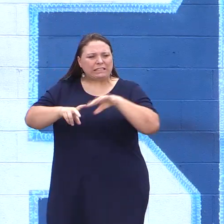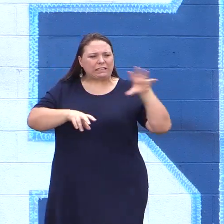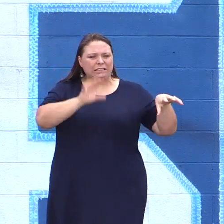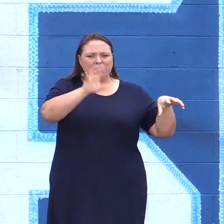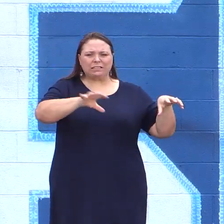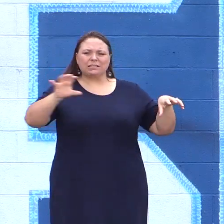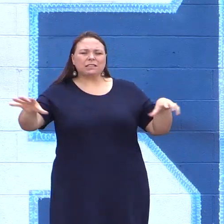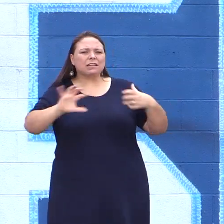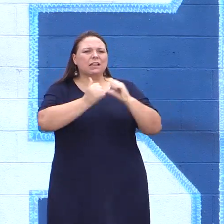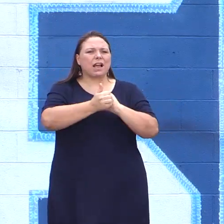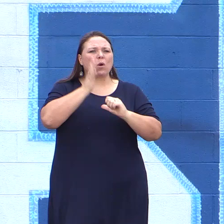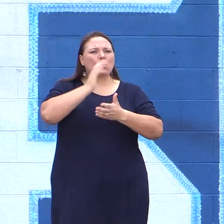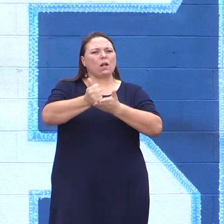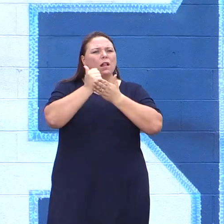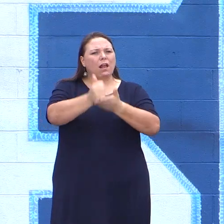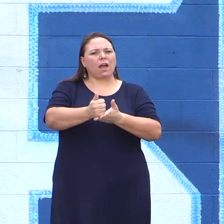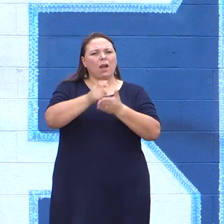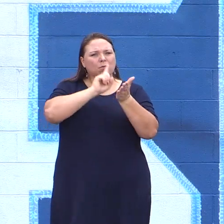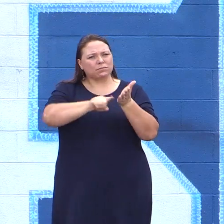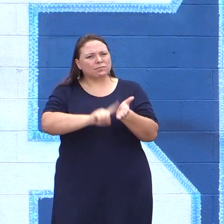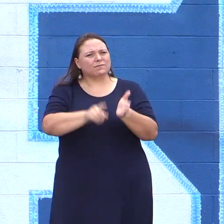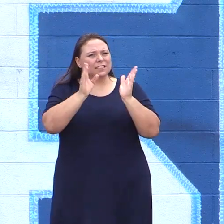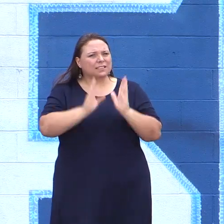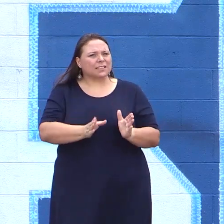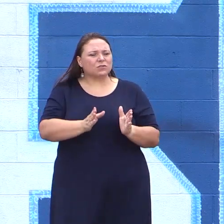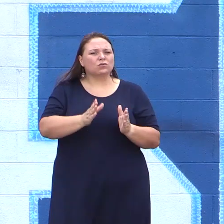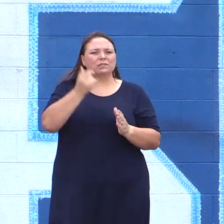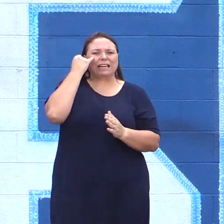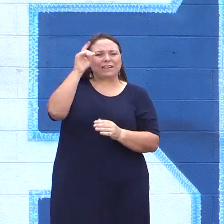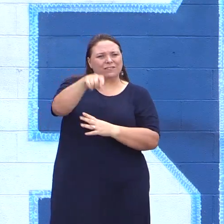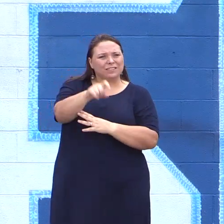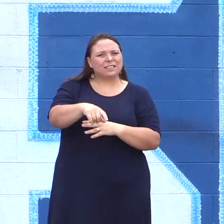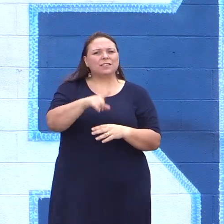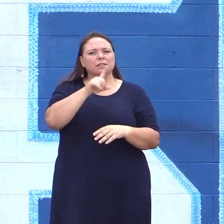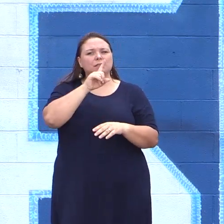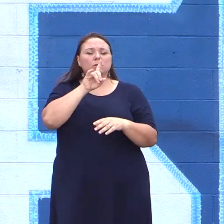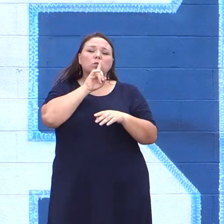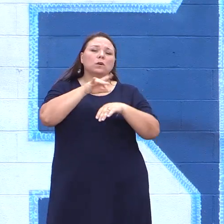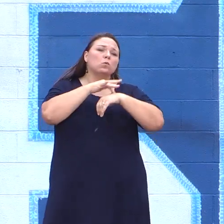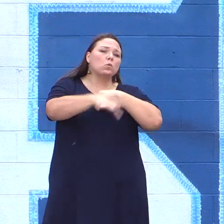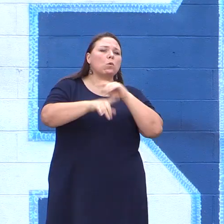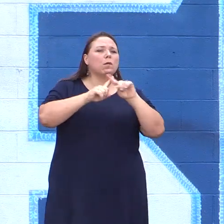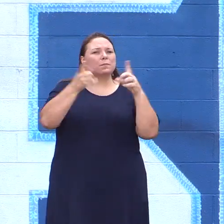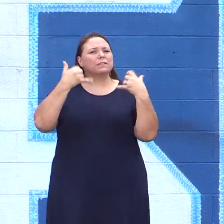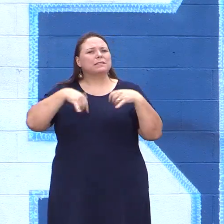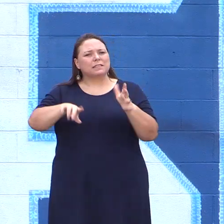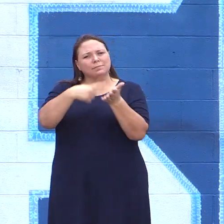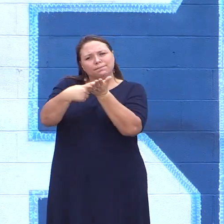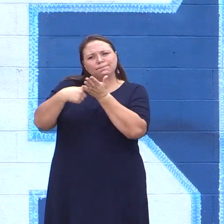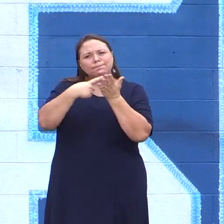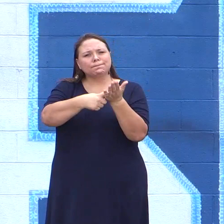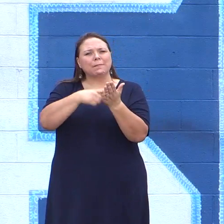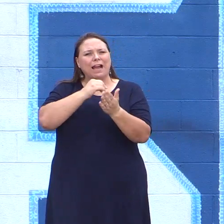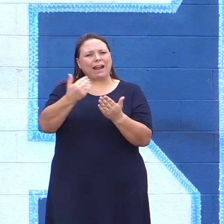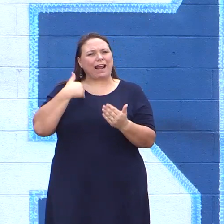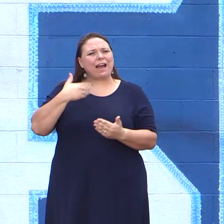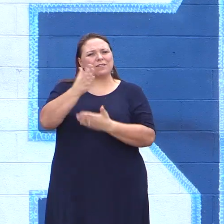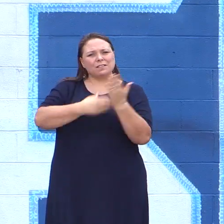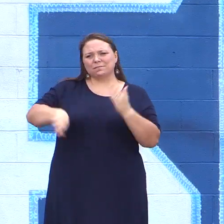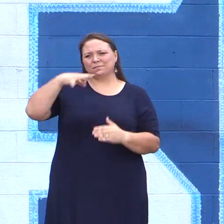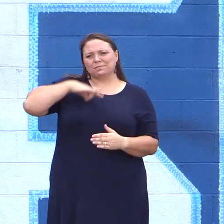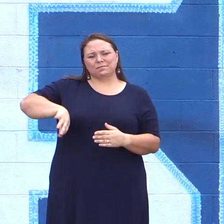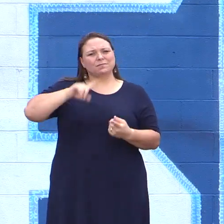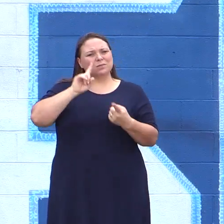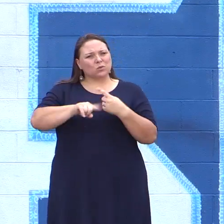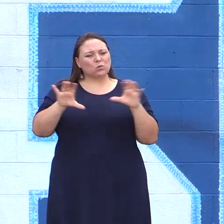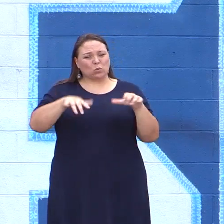seats would be able to help contact tracing efforts. So it's been preliminary, but we do think that there's some advantages to being able to contact